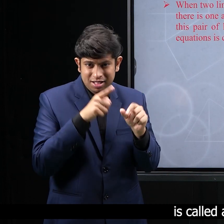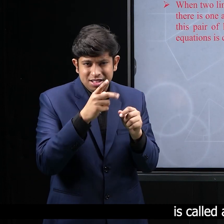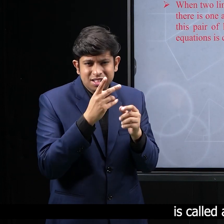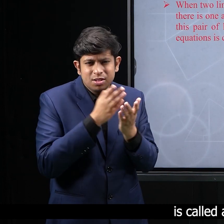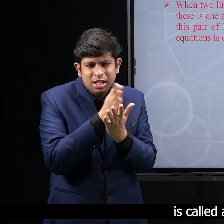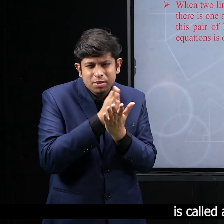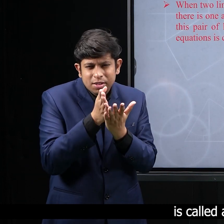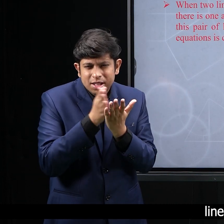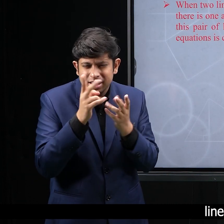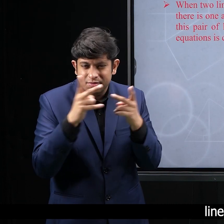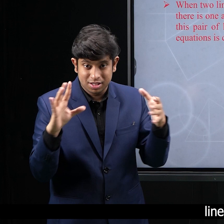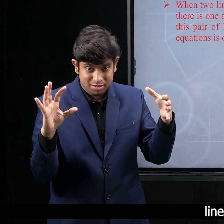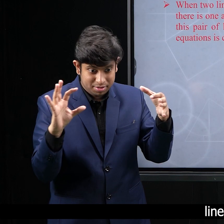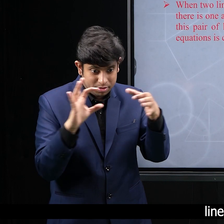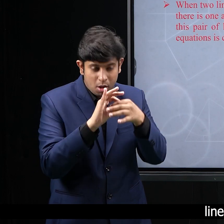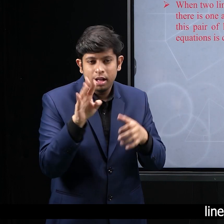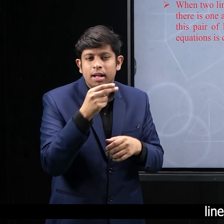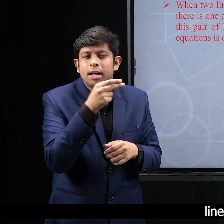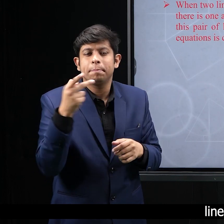a consistent pair of linear equations.